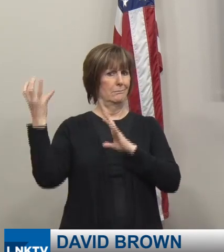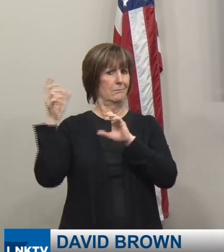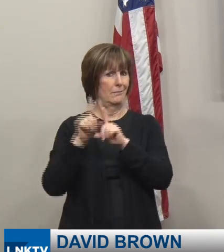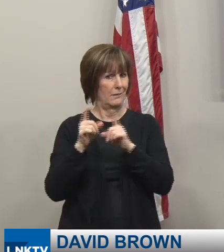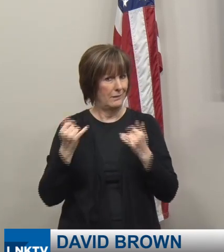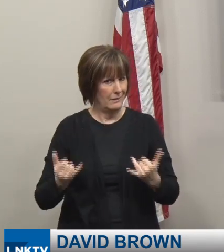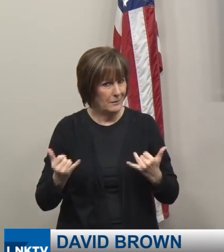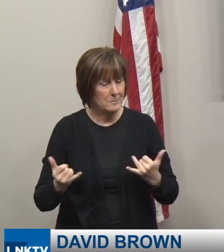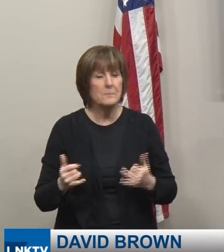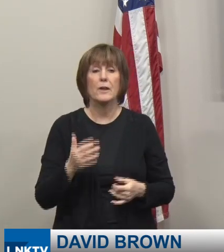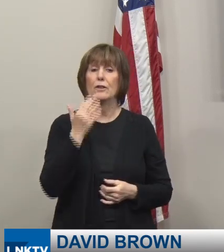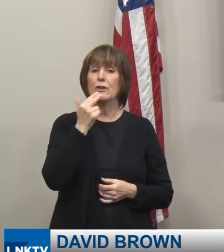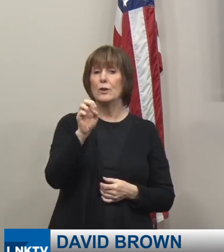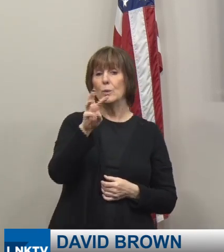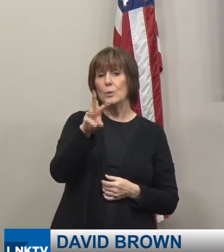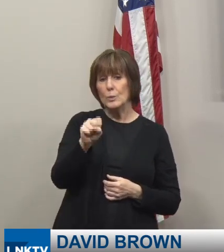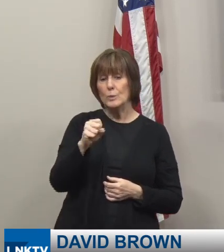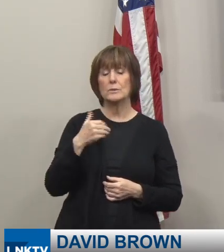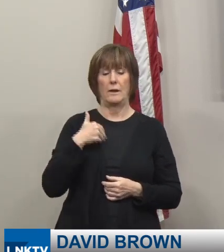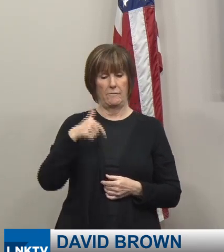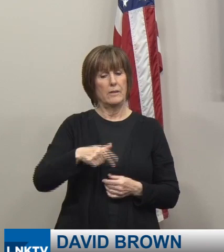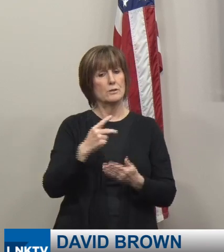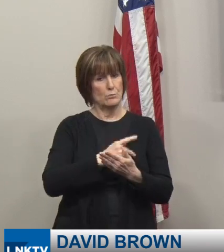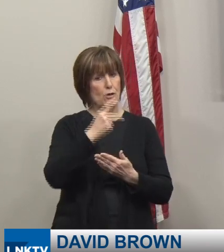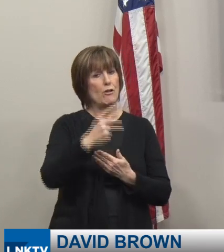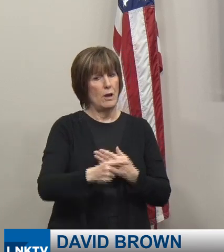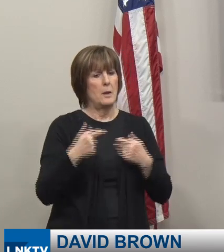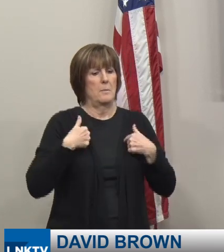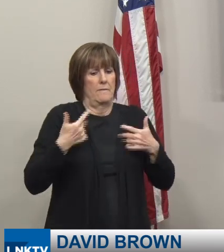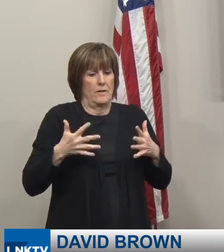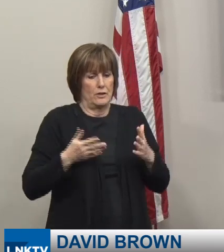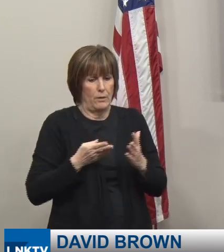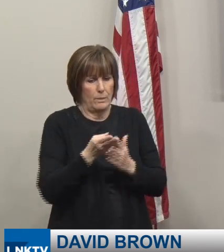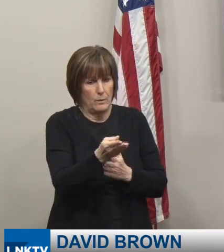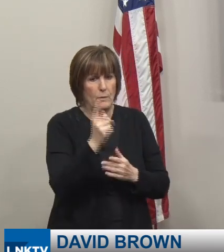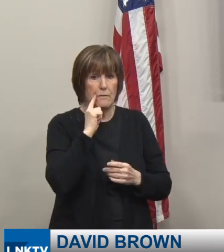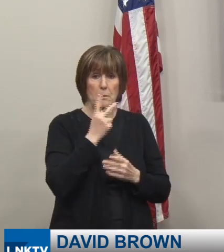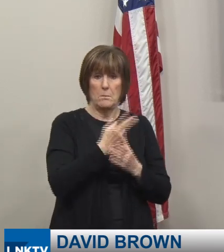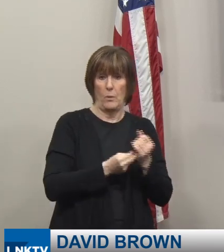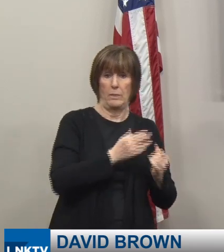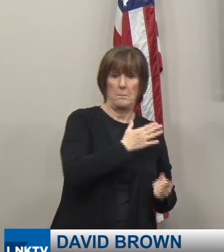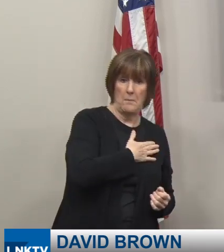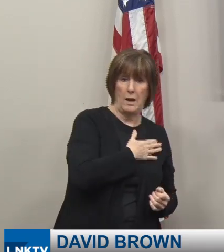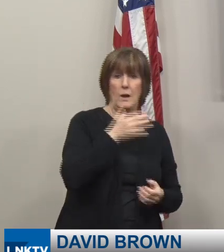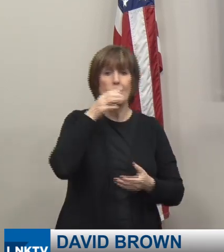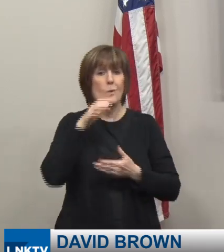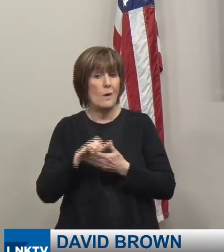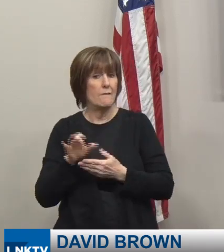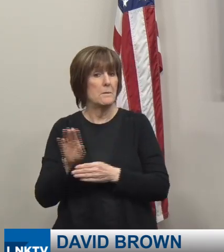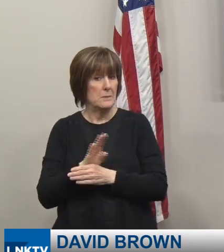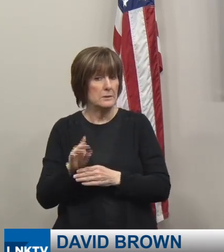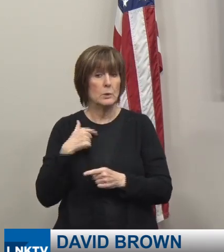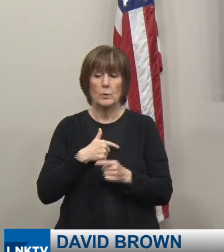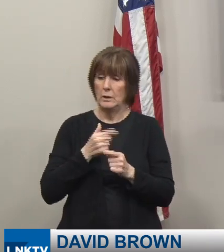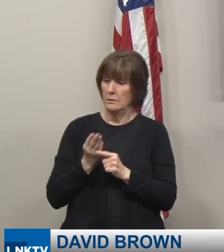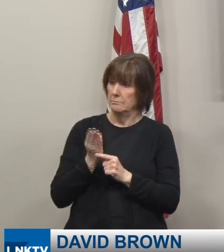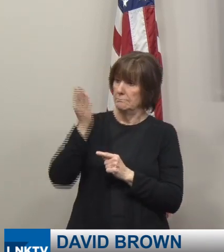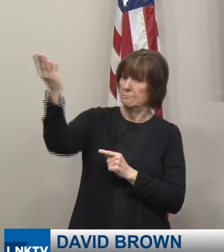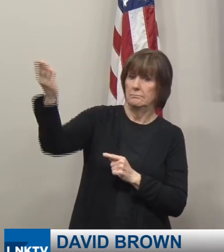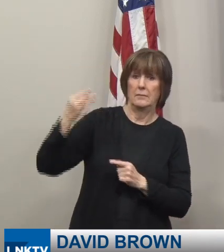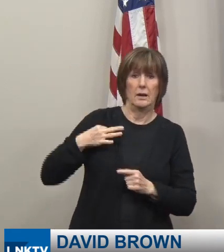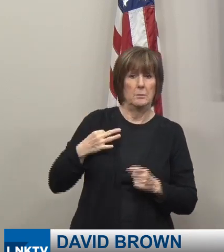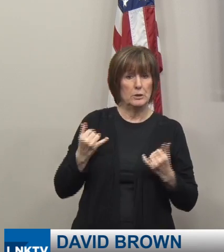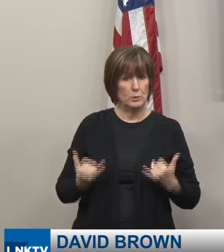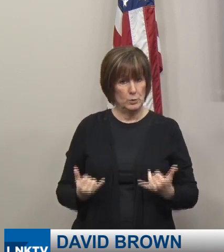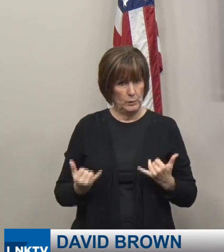Well, the good news is there is this program, and I've already been through the program now for both my business and my wife's business. We submitted our applications